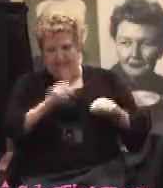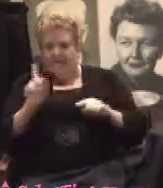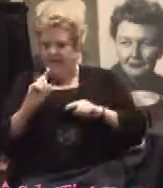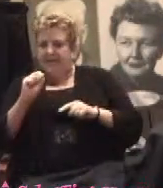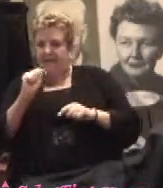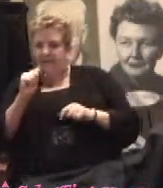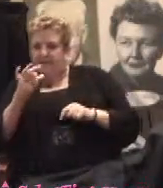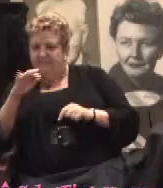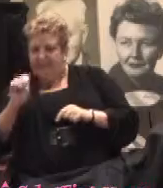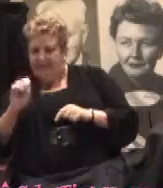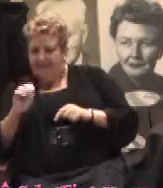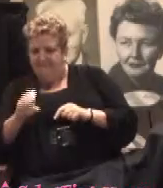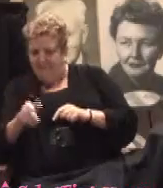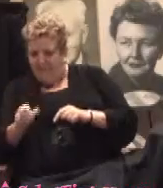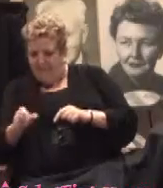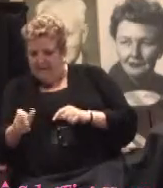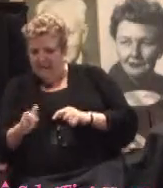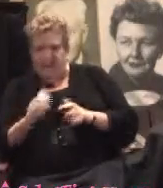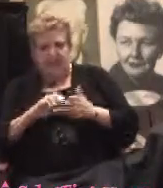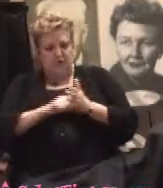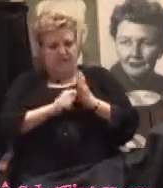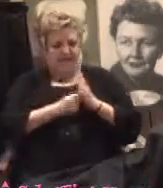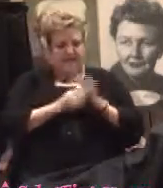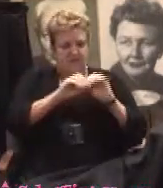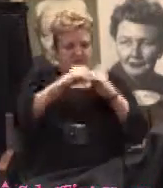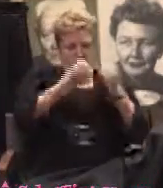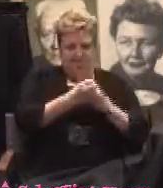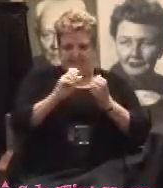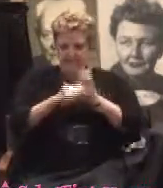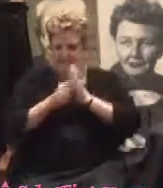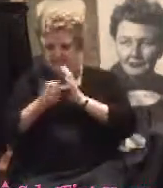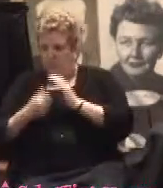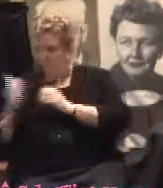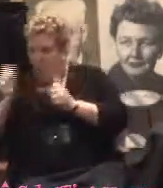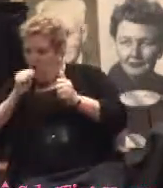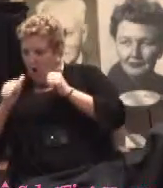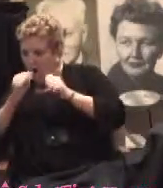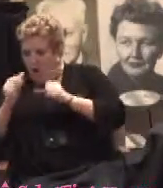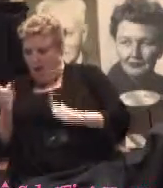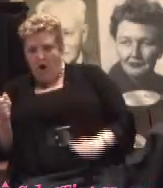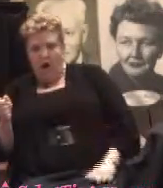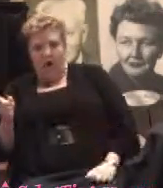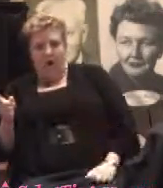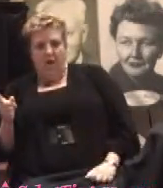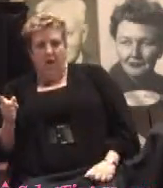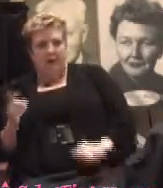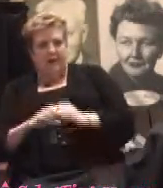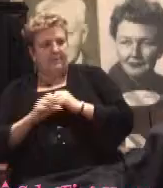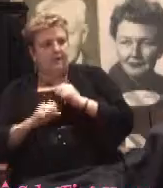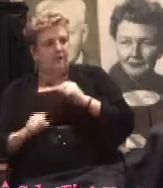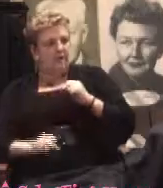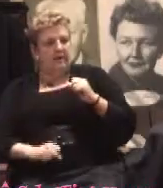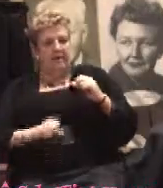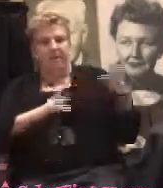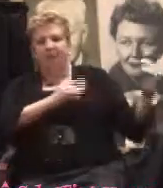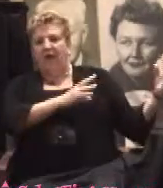of the safe. Here's the keys to the office. Here are the keys to the bar. And then he just kept talking.